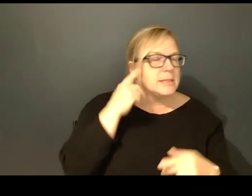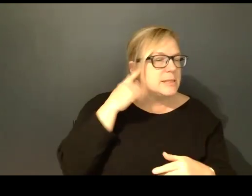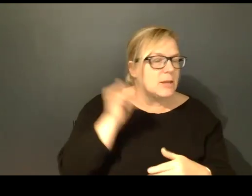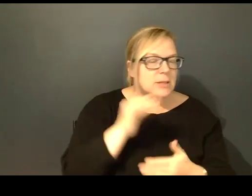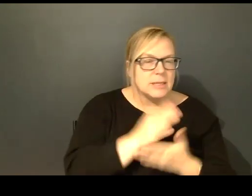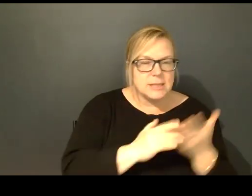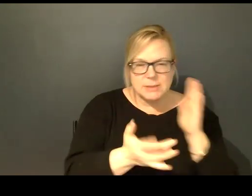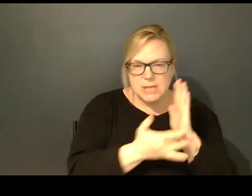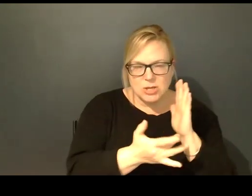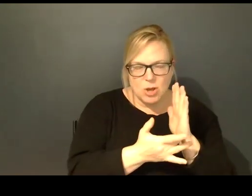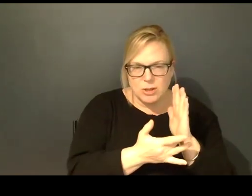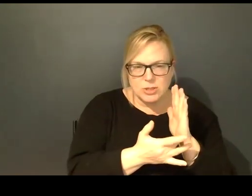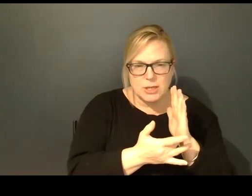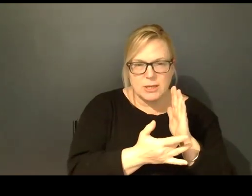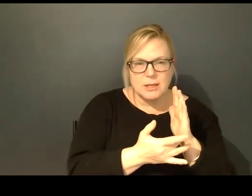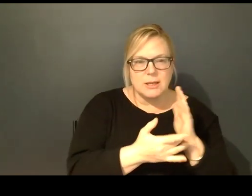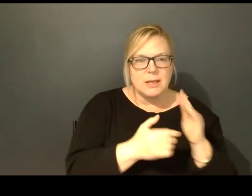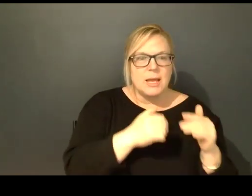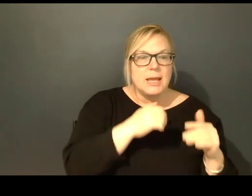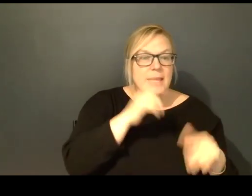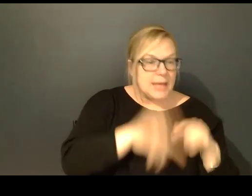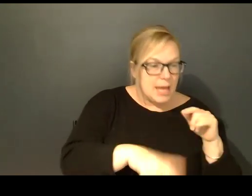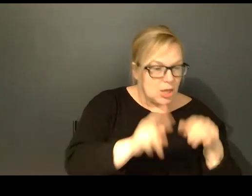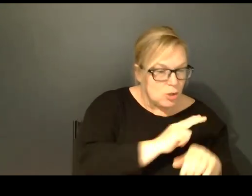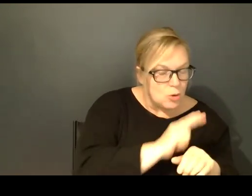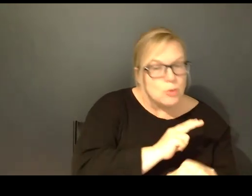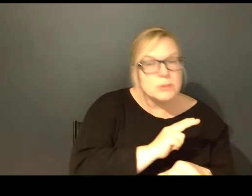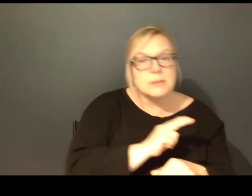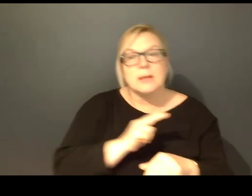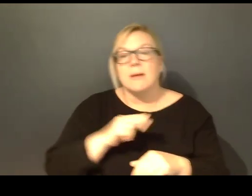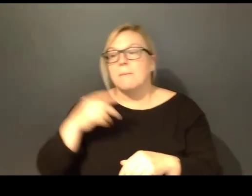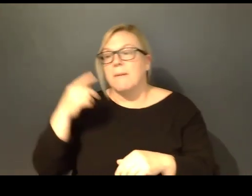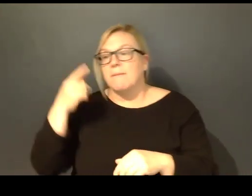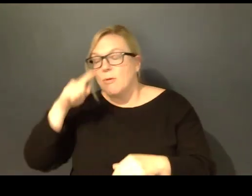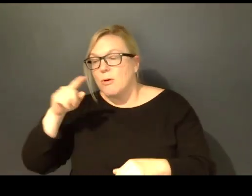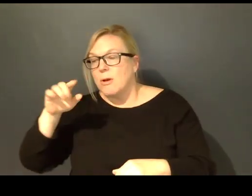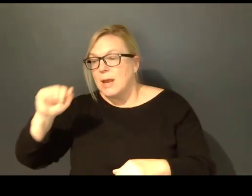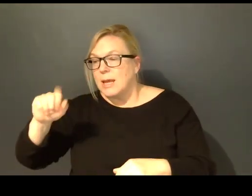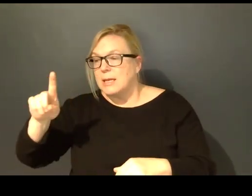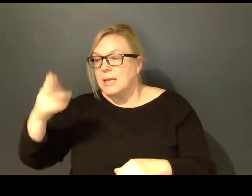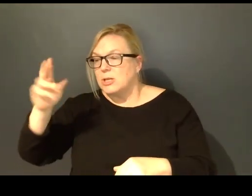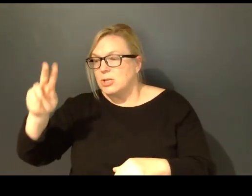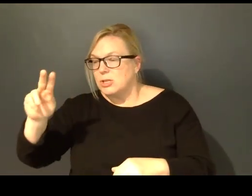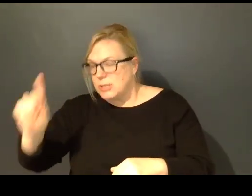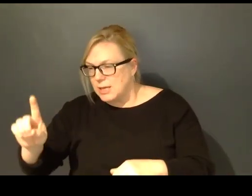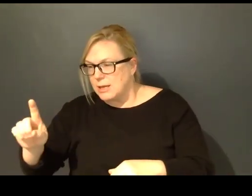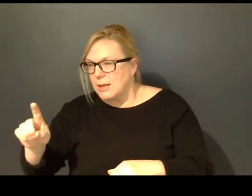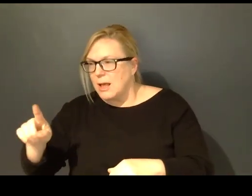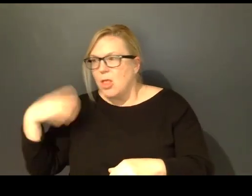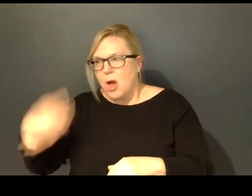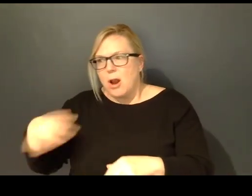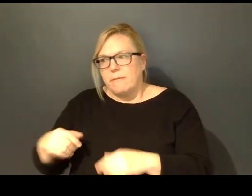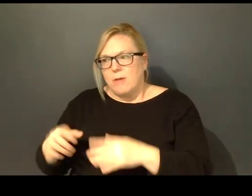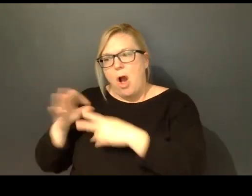being utilized or not being available. Whereas from the ADHD side, it's almost like there's too many options and no education about which ones work